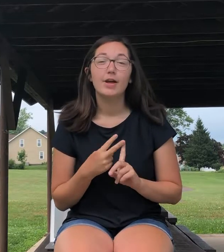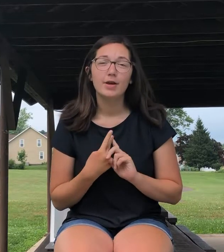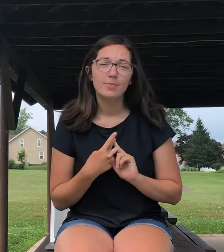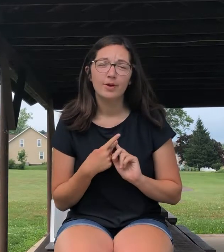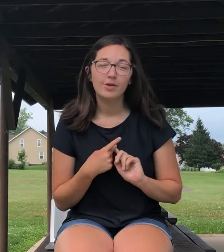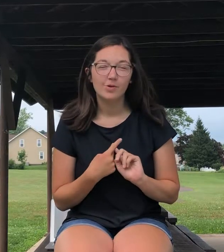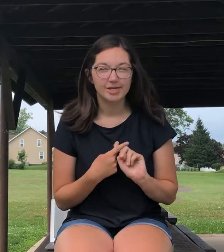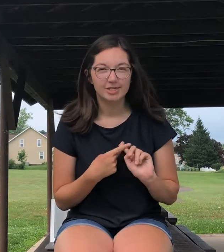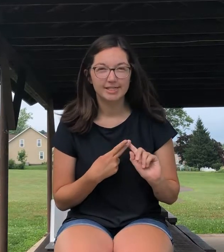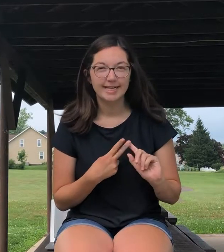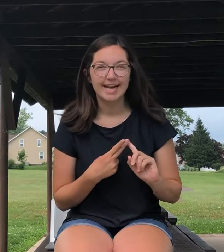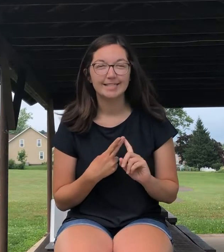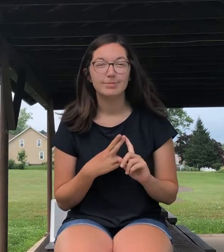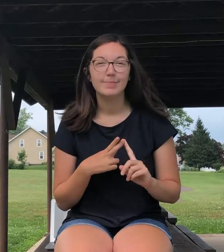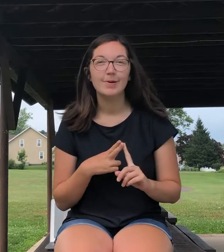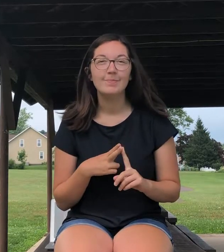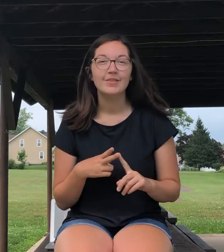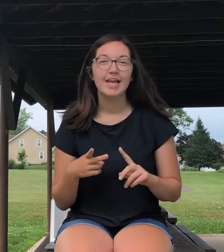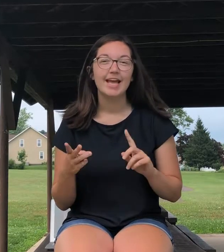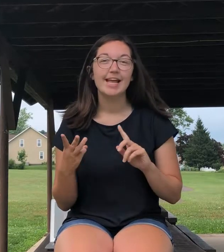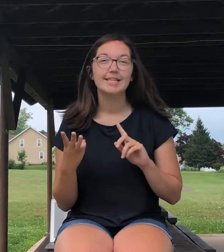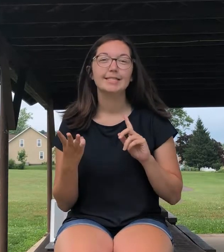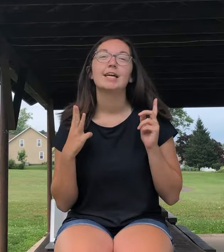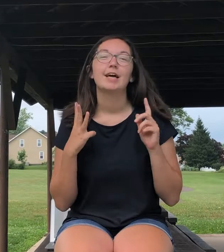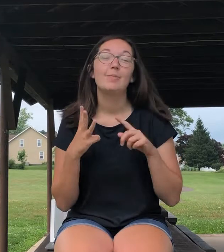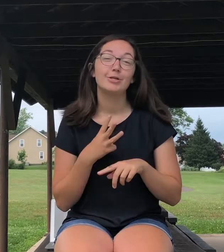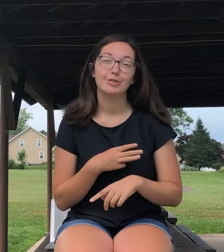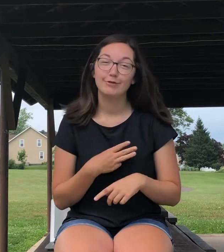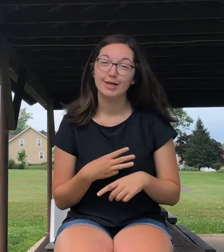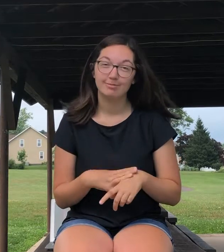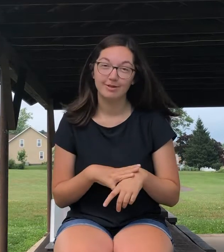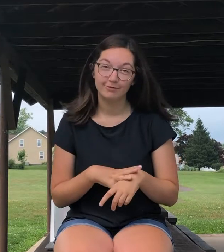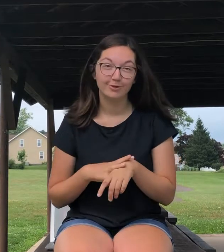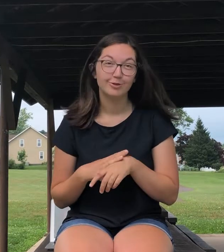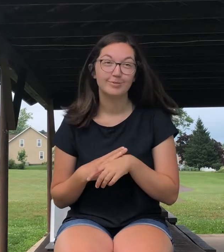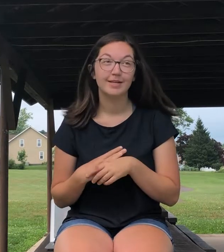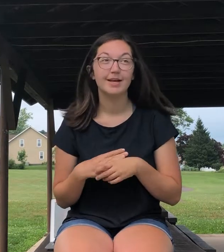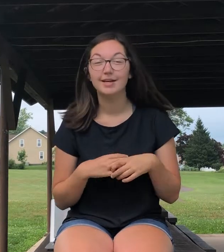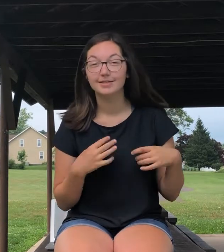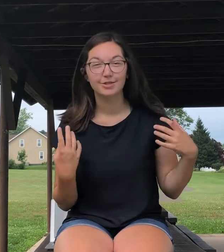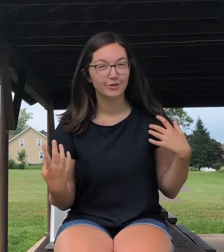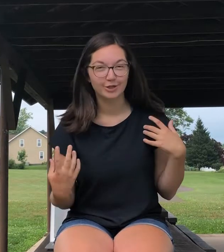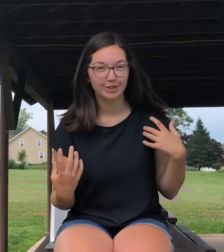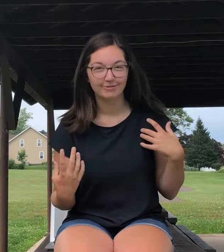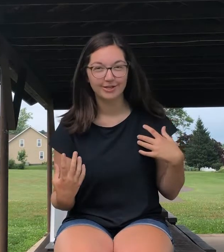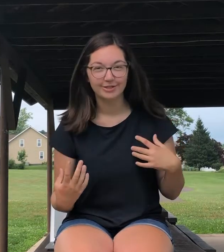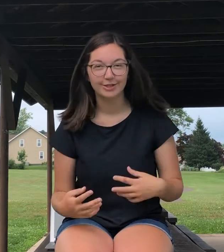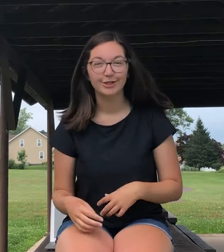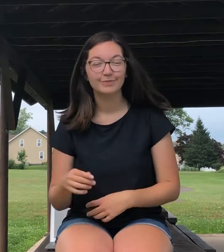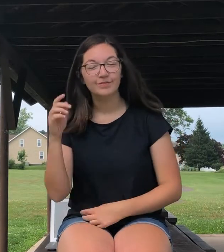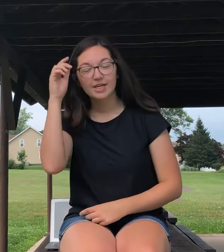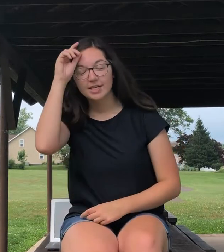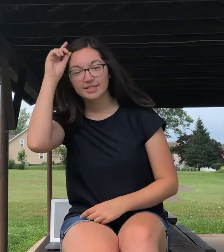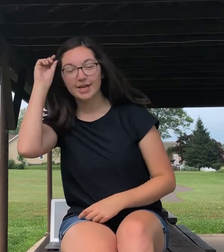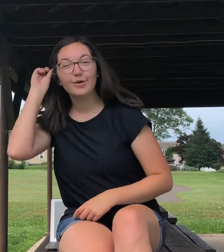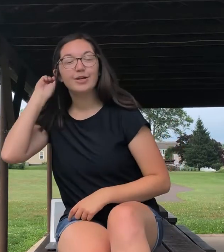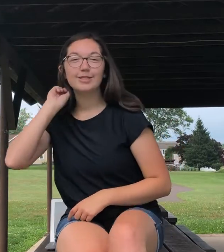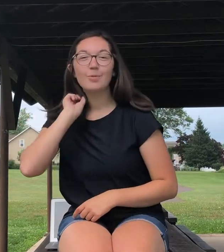very important question to ask people, and a bunch of different types of foods because those are just fun to learn. So, some